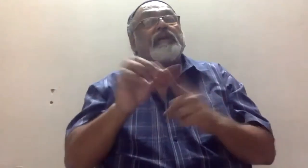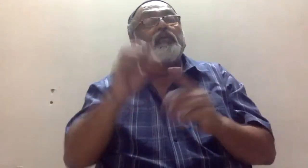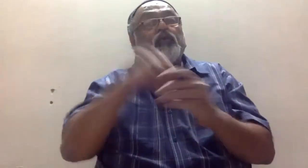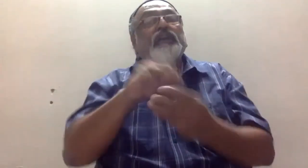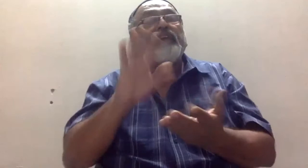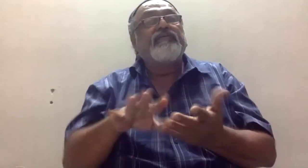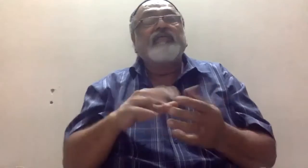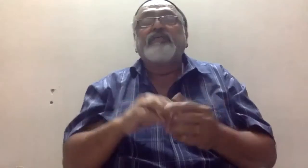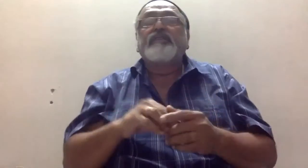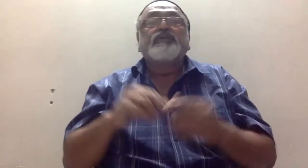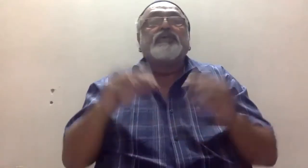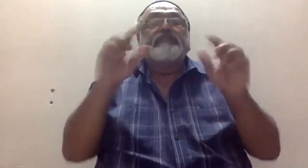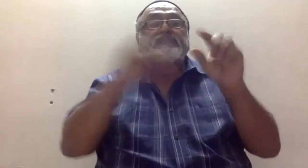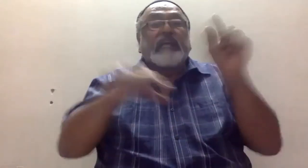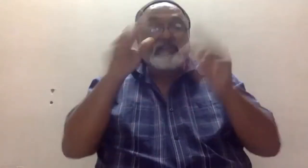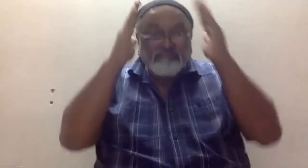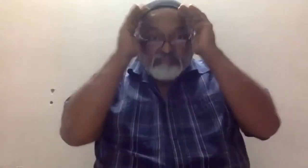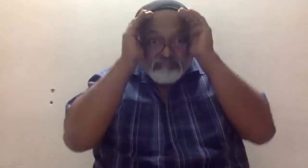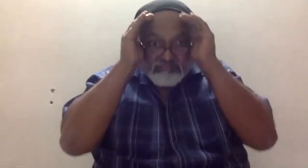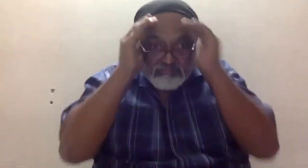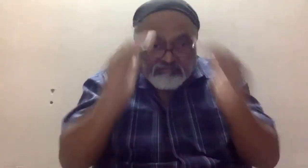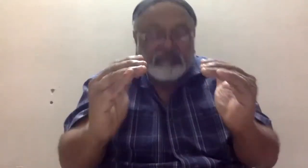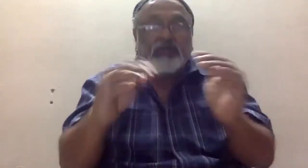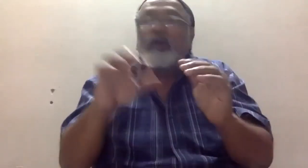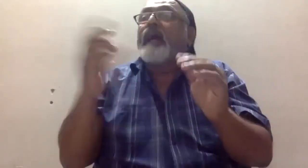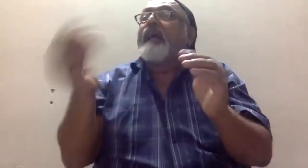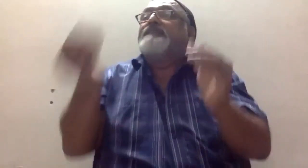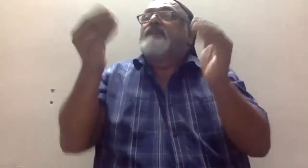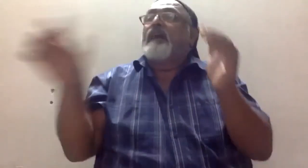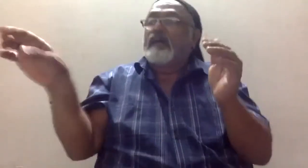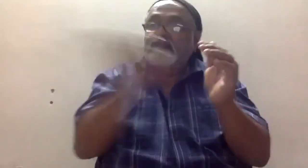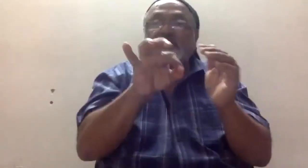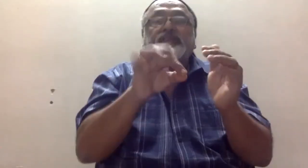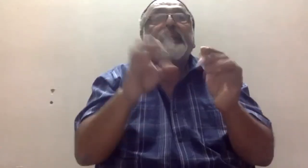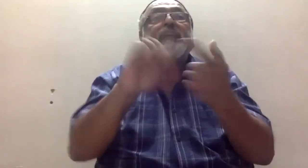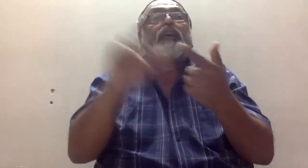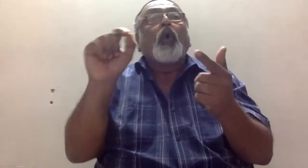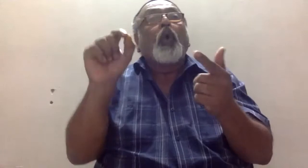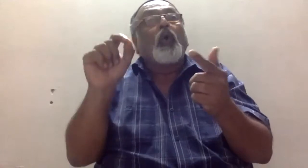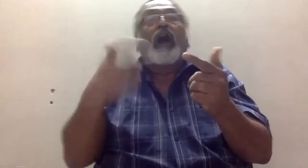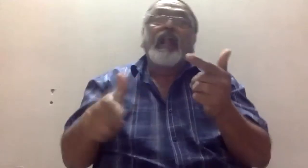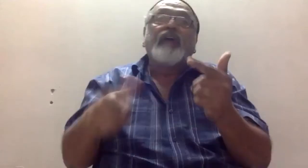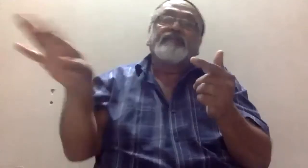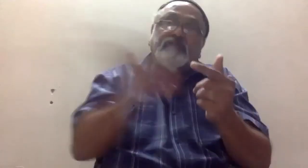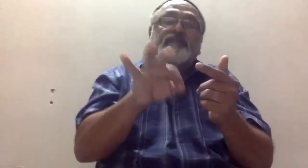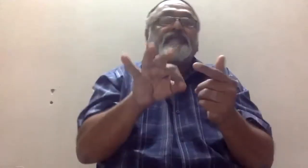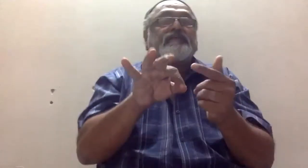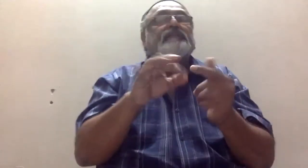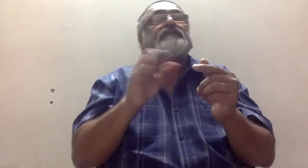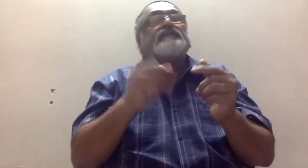what is being taught in the economics. So you can take economics also. So the new NEP is addressing this area, but I think I